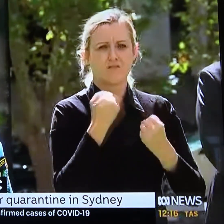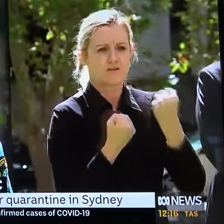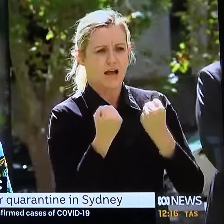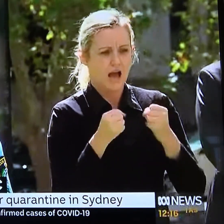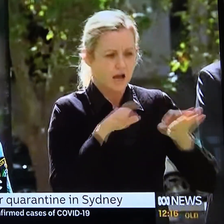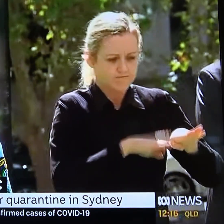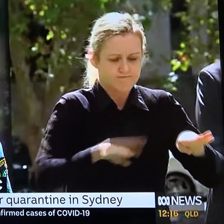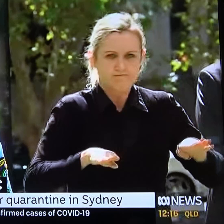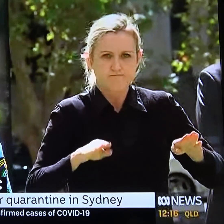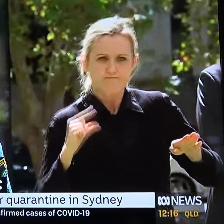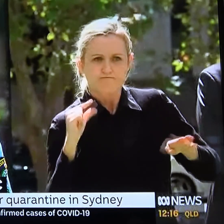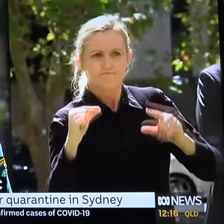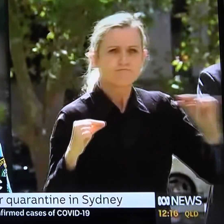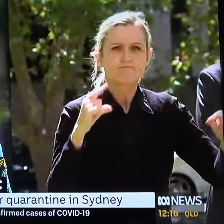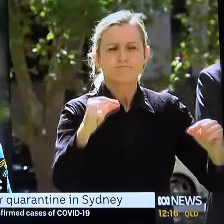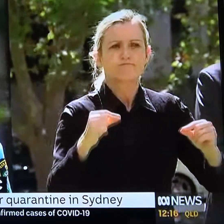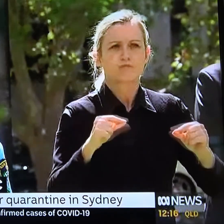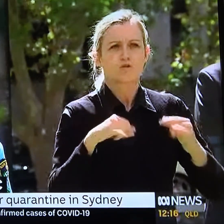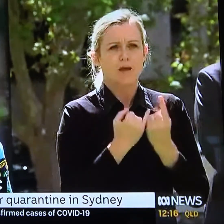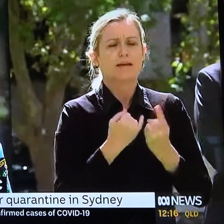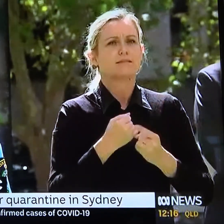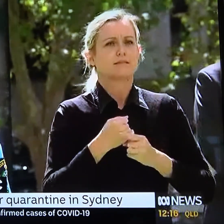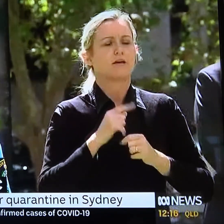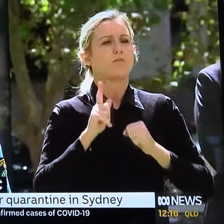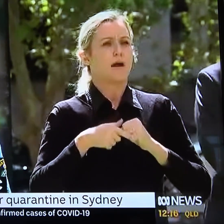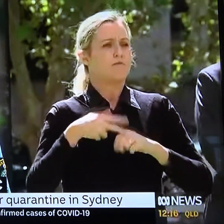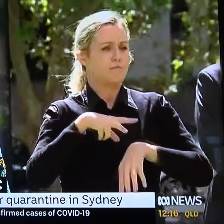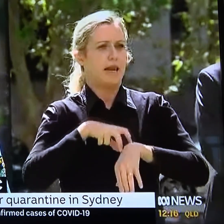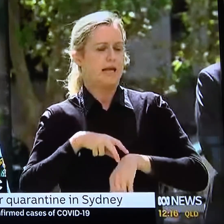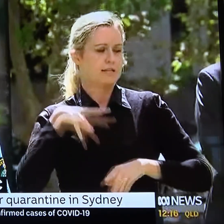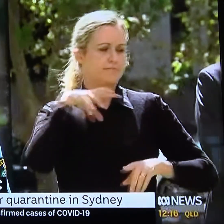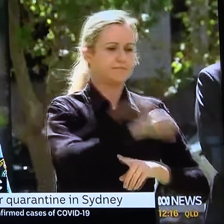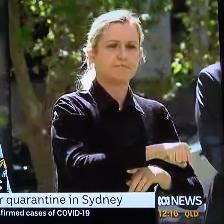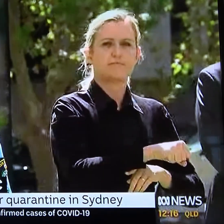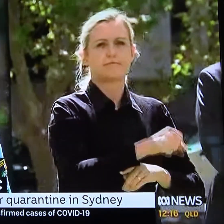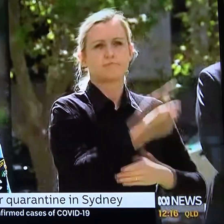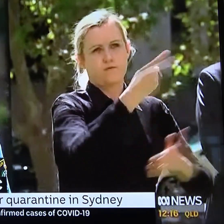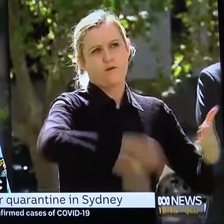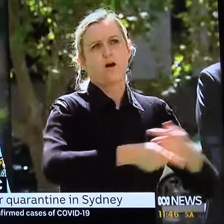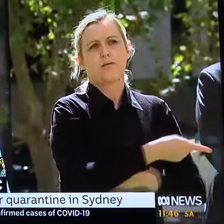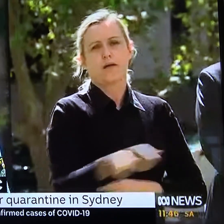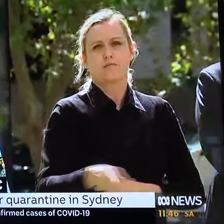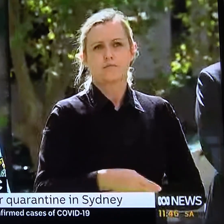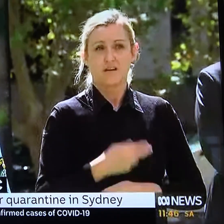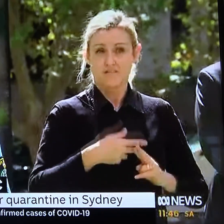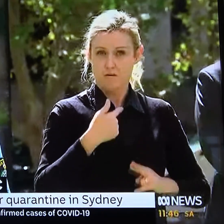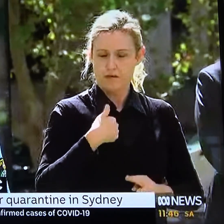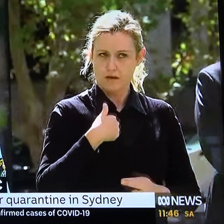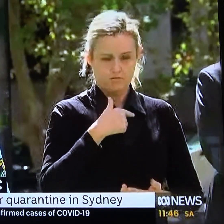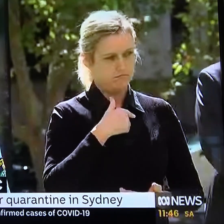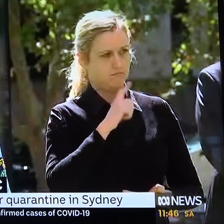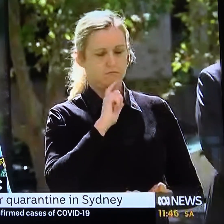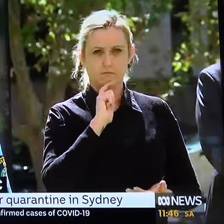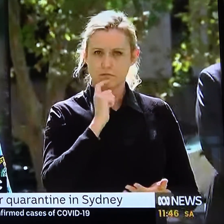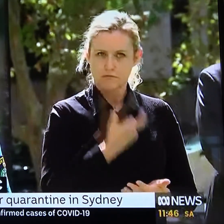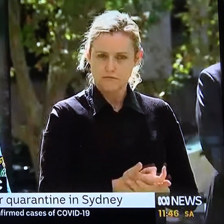astounding that people, one, congregated on the basis of an illegal act, but that they came together during this